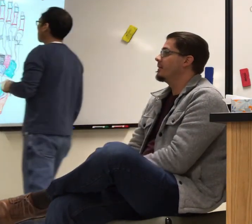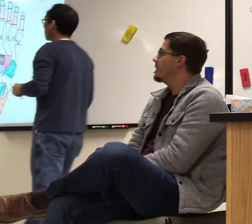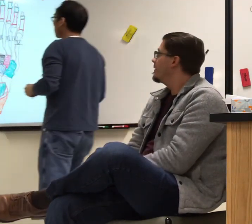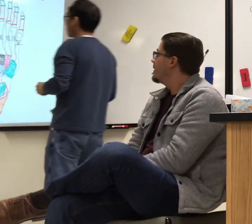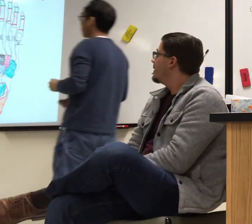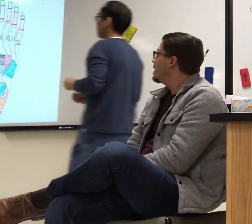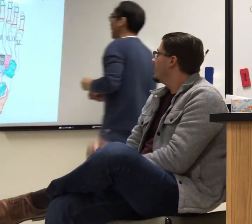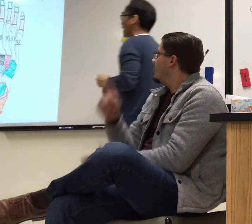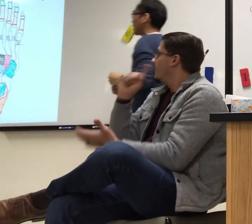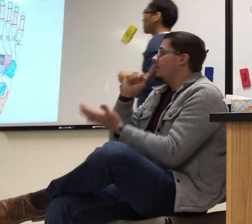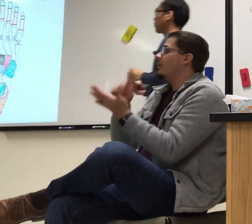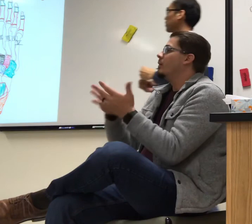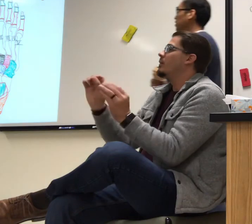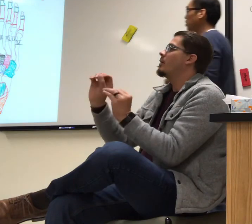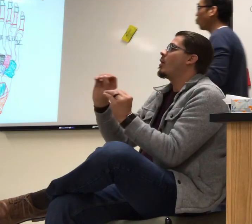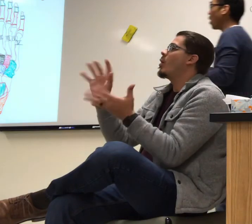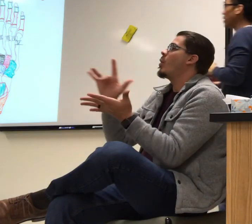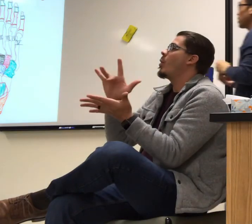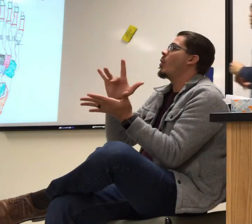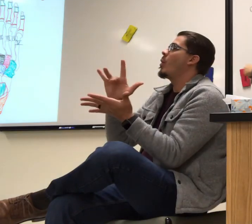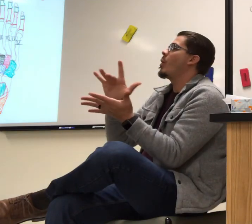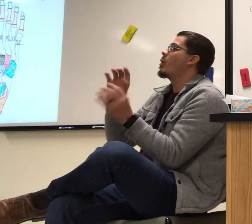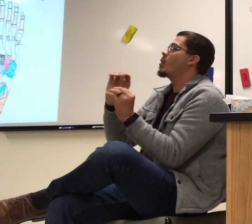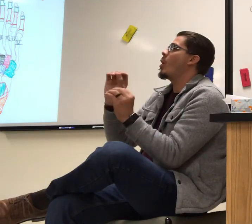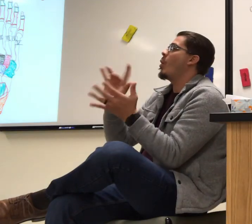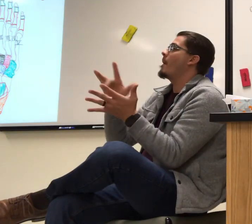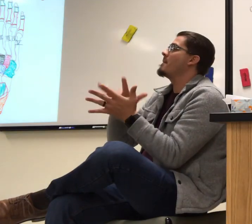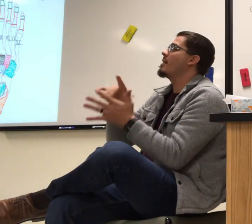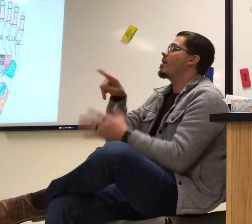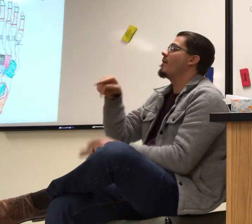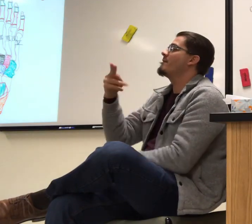Notice there's no middle phalanx for digit 1.